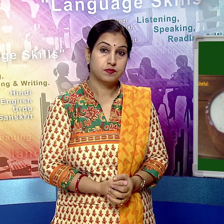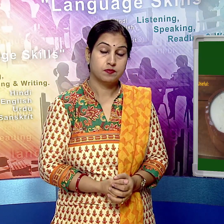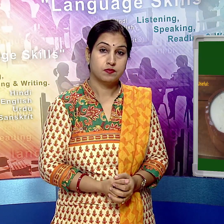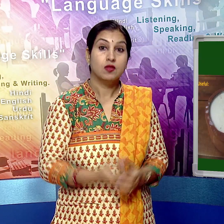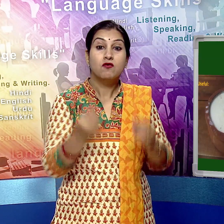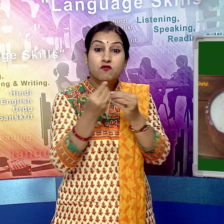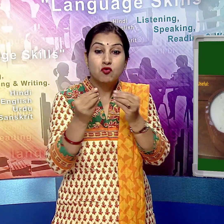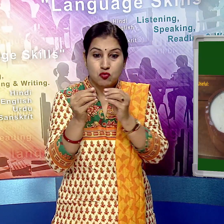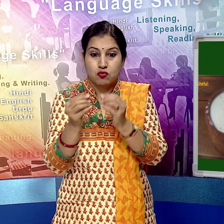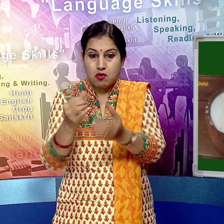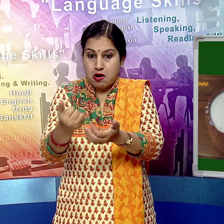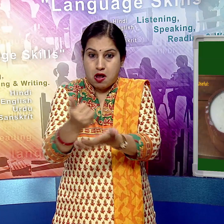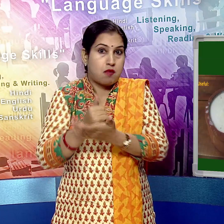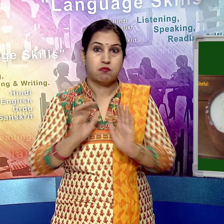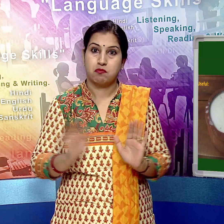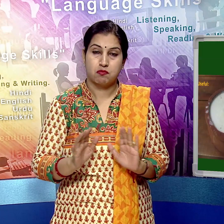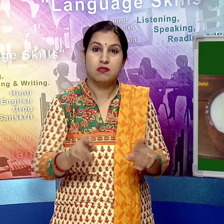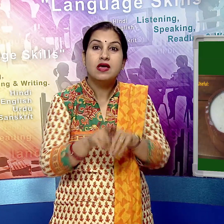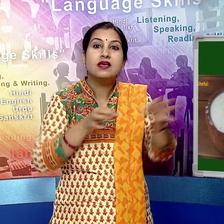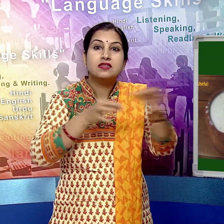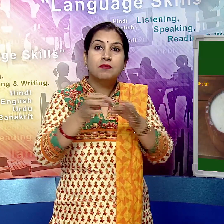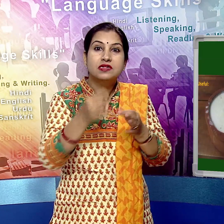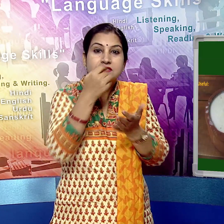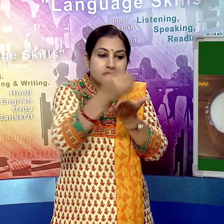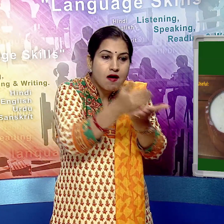Example, curd making microorganism.